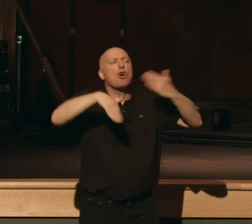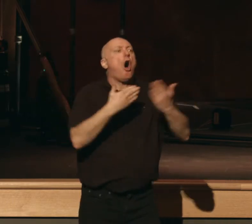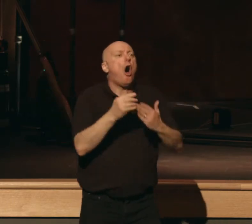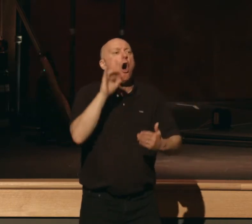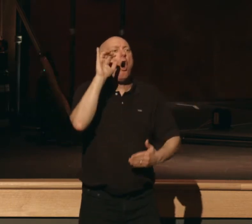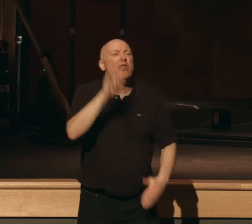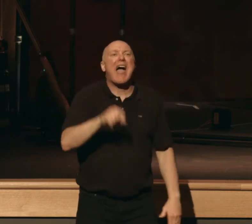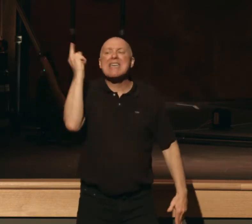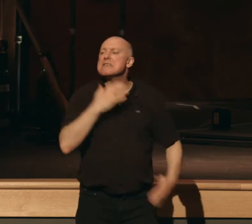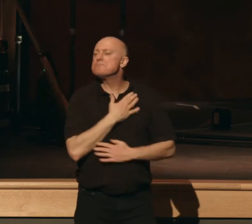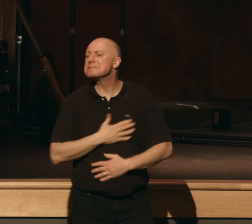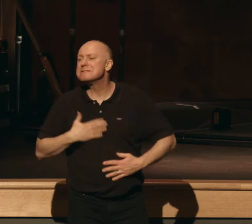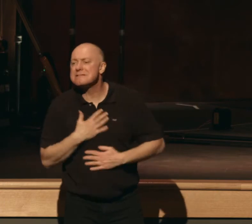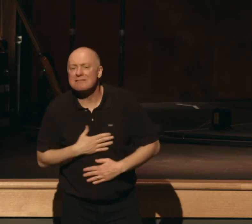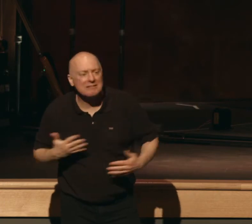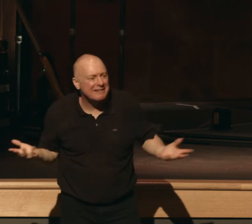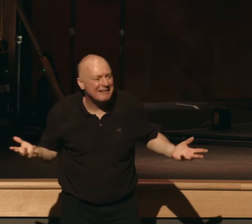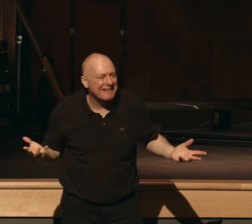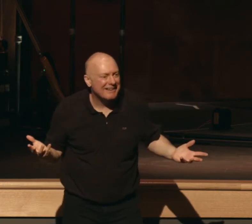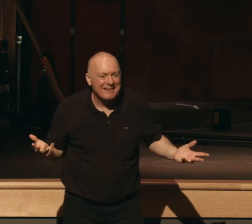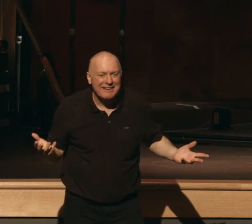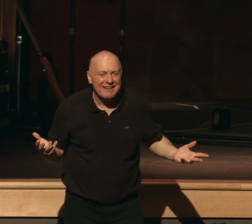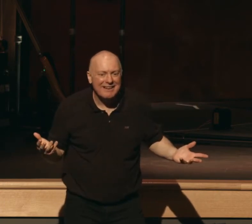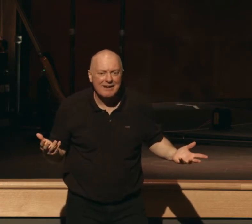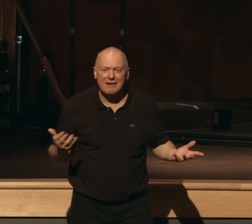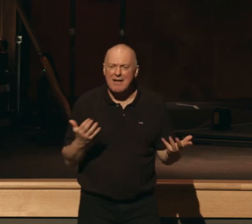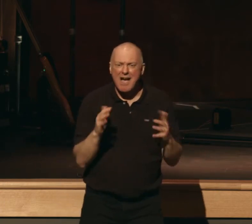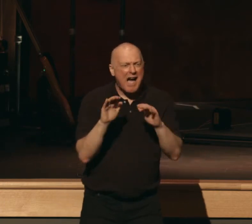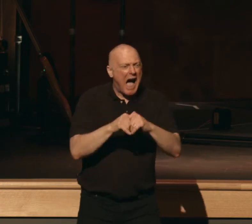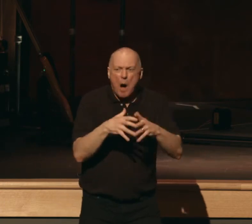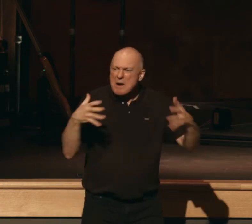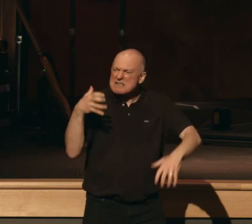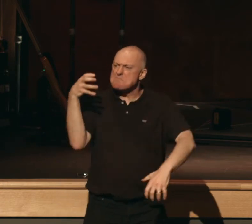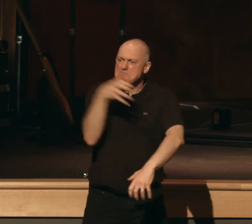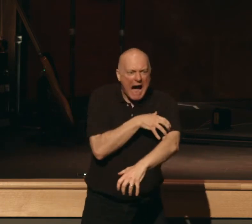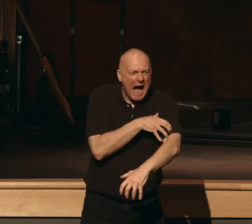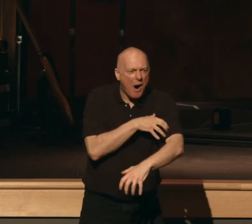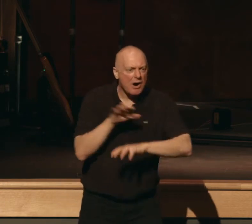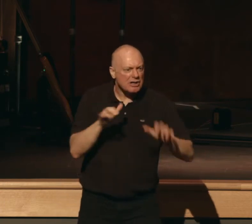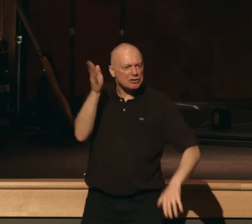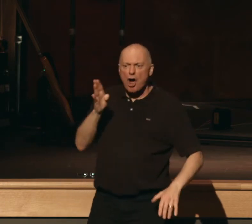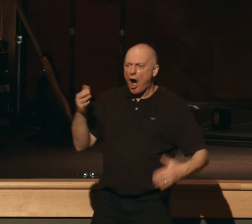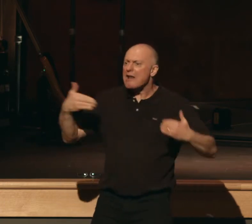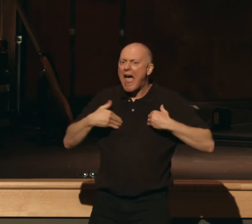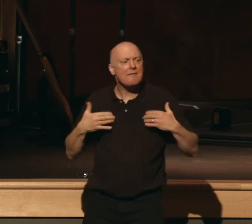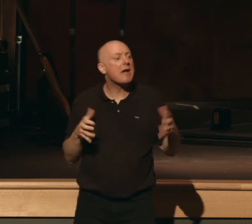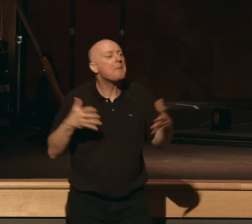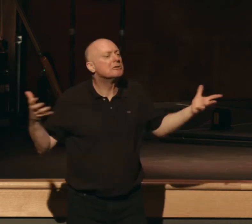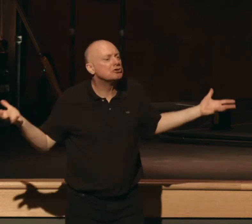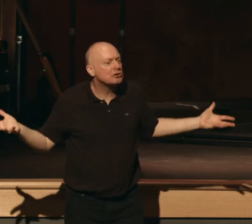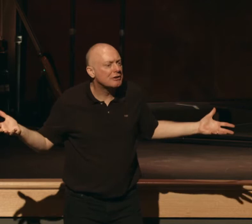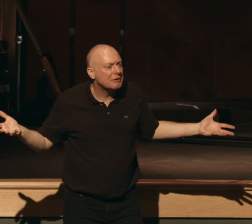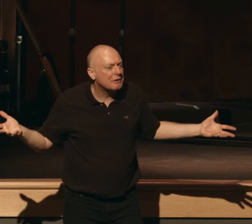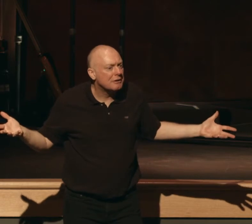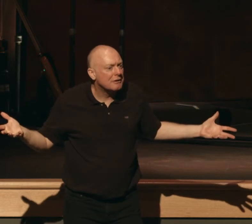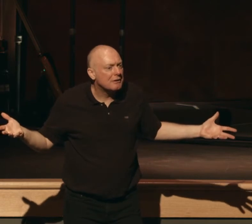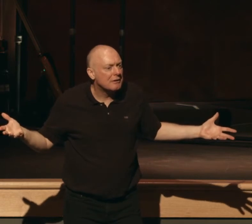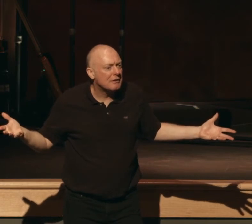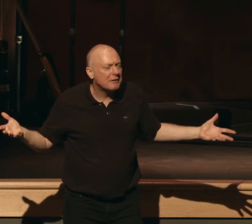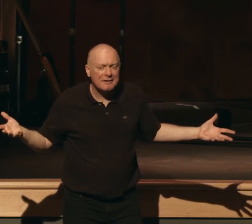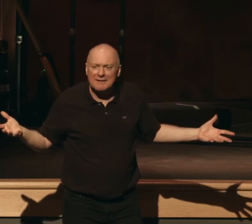he pleases. So how much power does our God have?